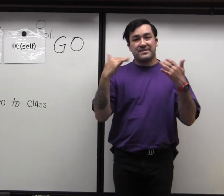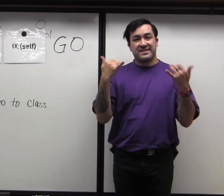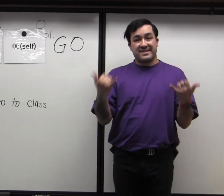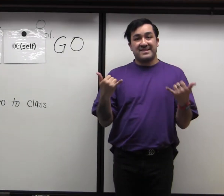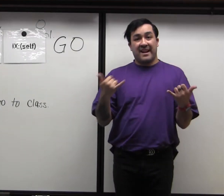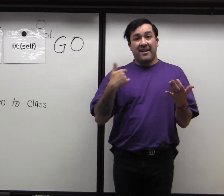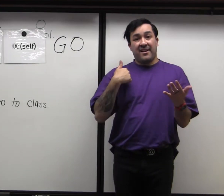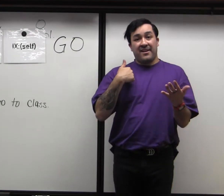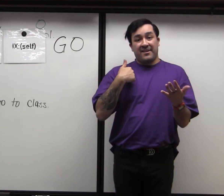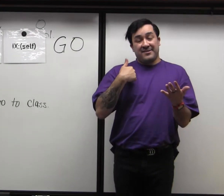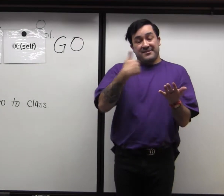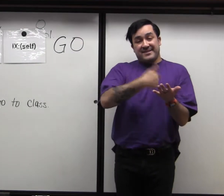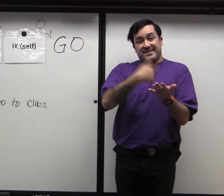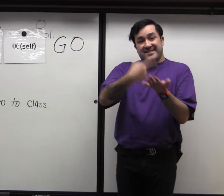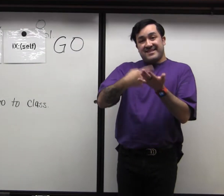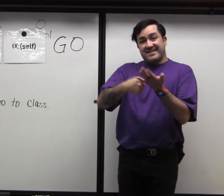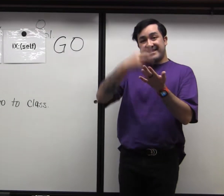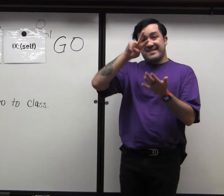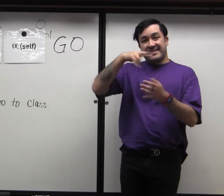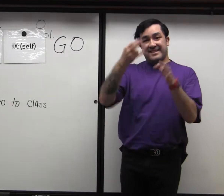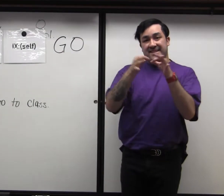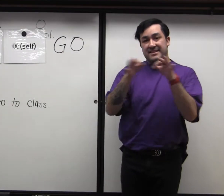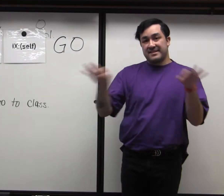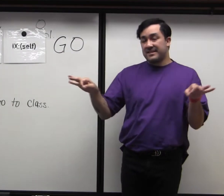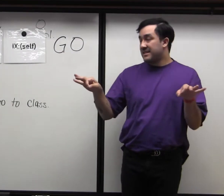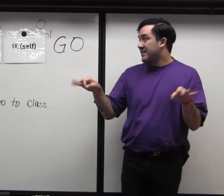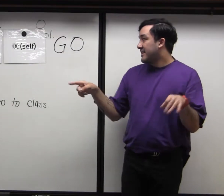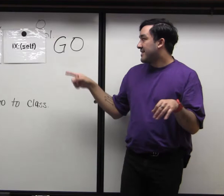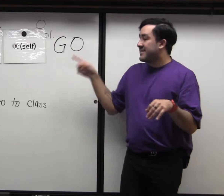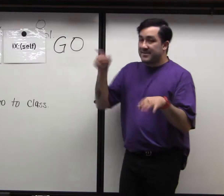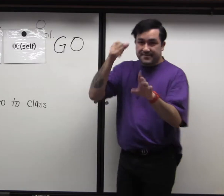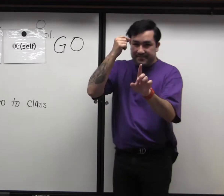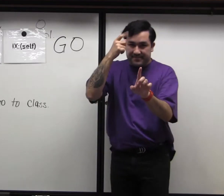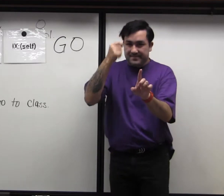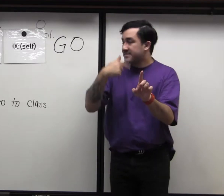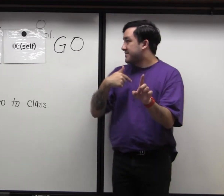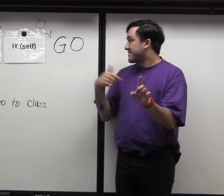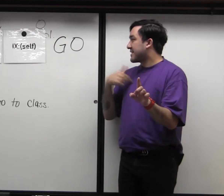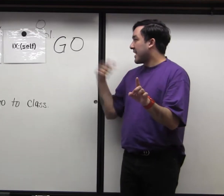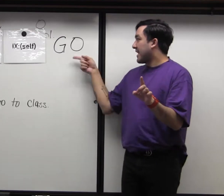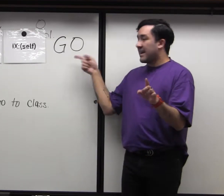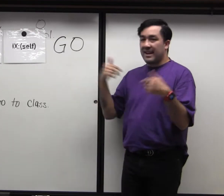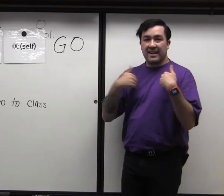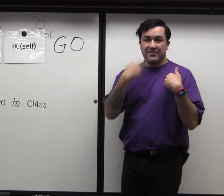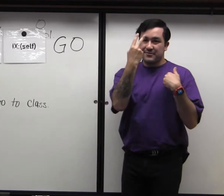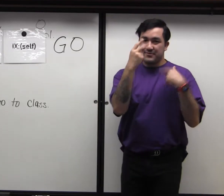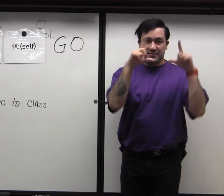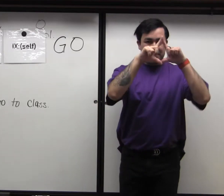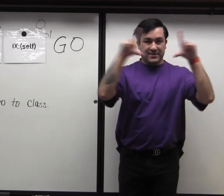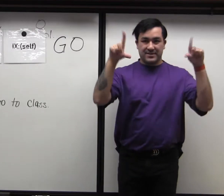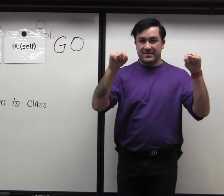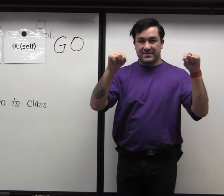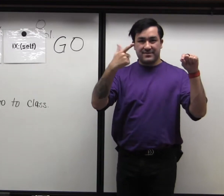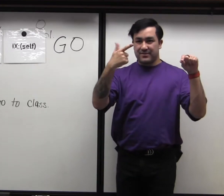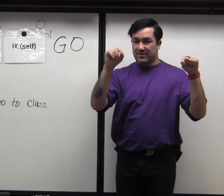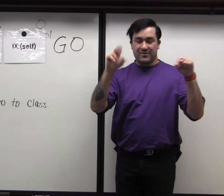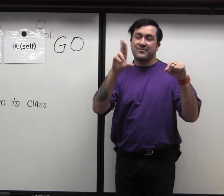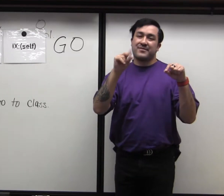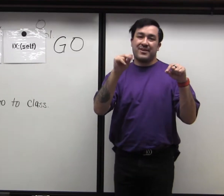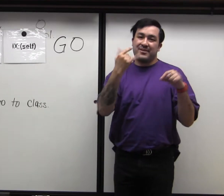Hello. So today we're going to continue discussing the sentences that you don't really see the time first. So I don't have two